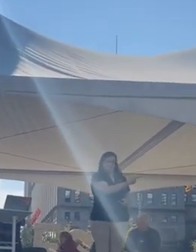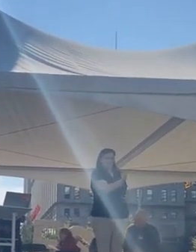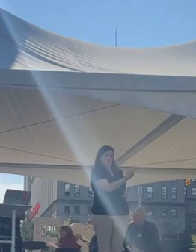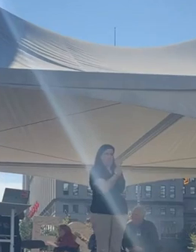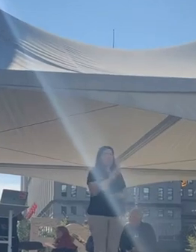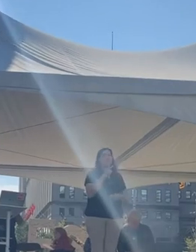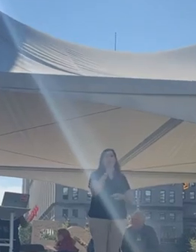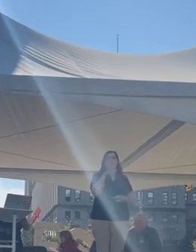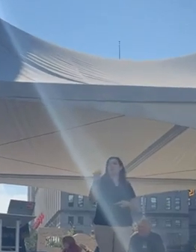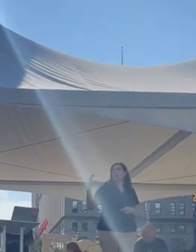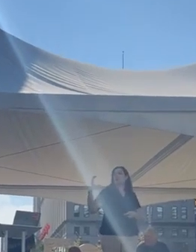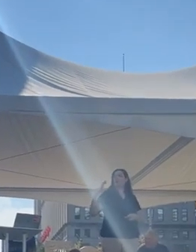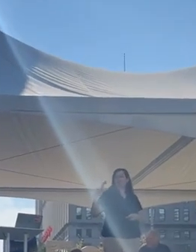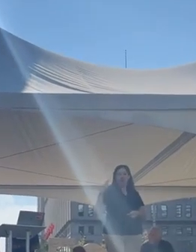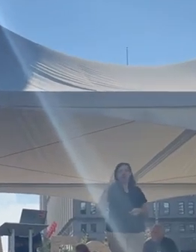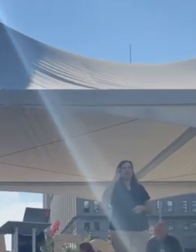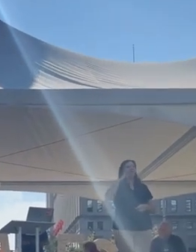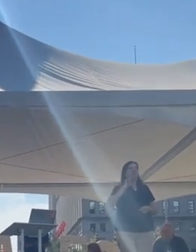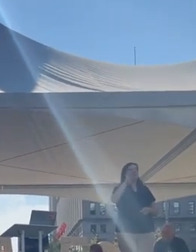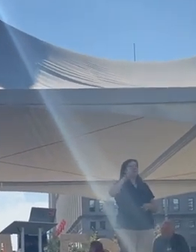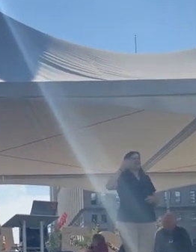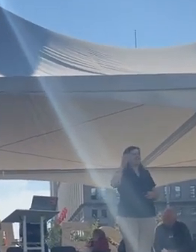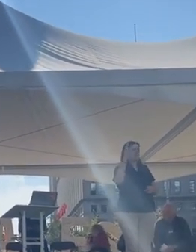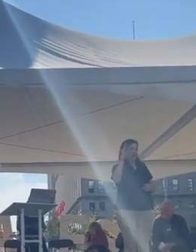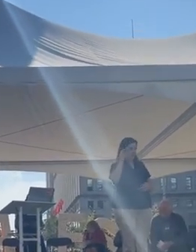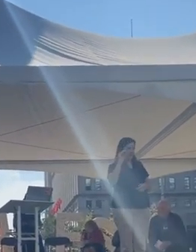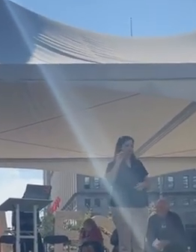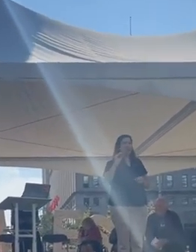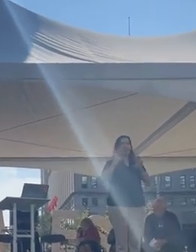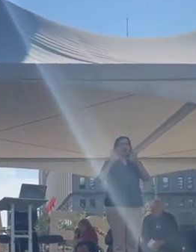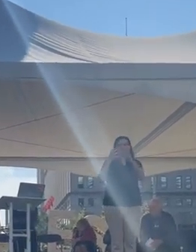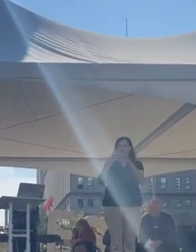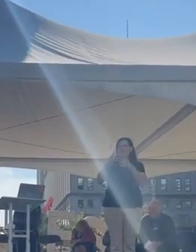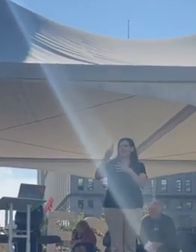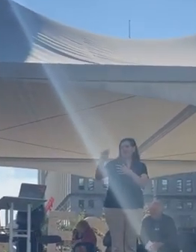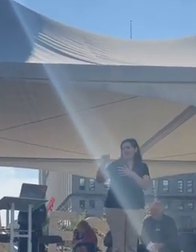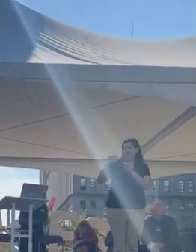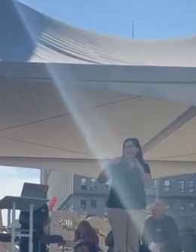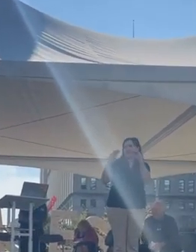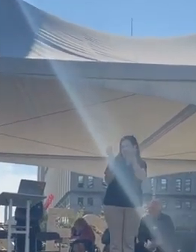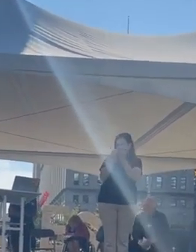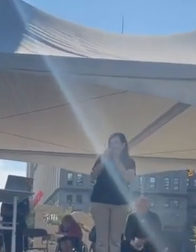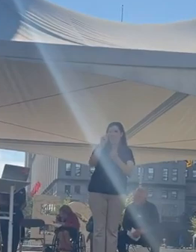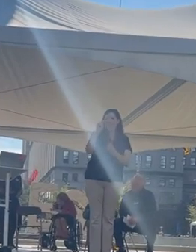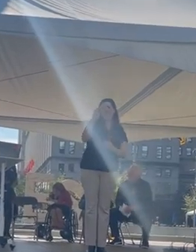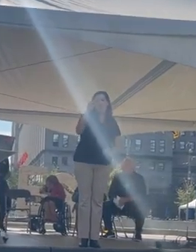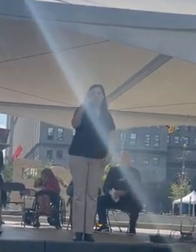of the Northeast Ohio Coalition of Disability Organizations,